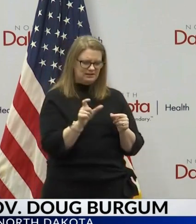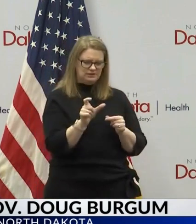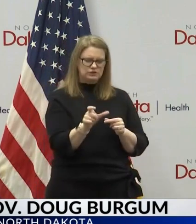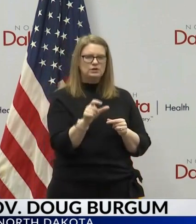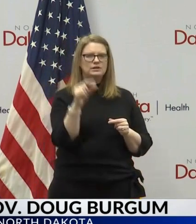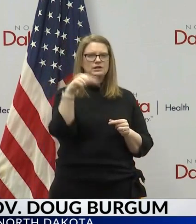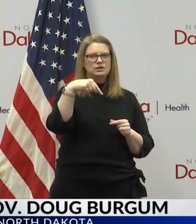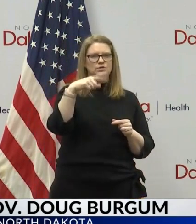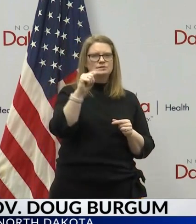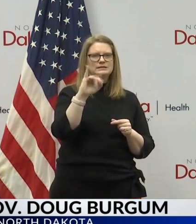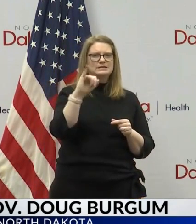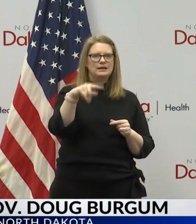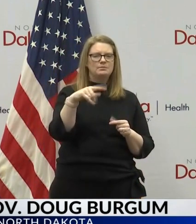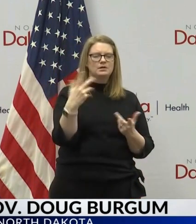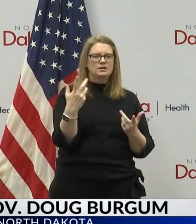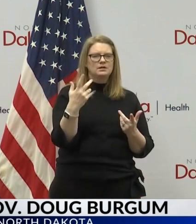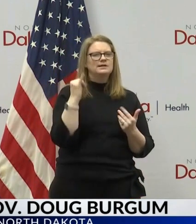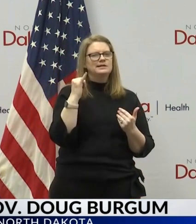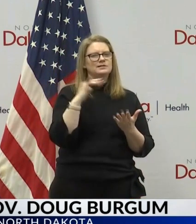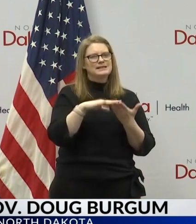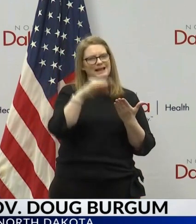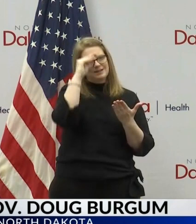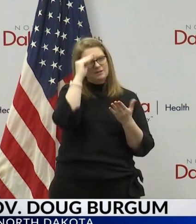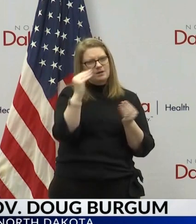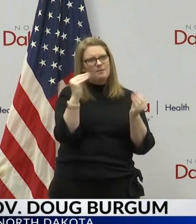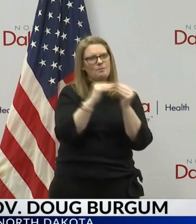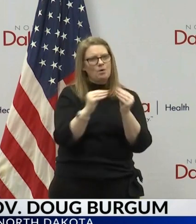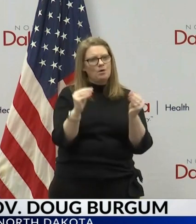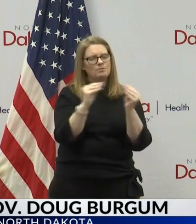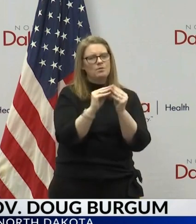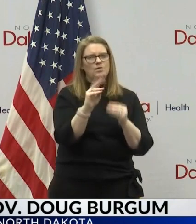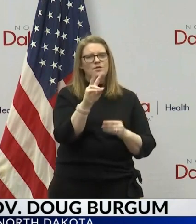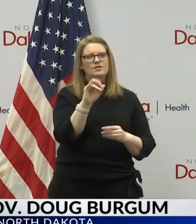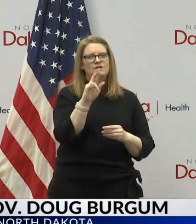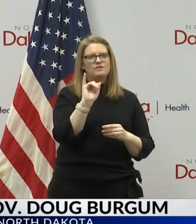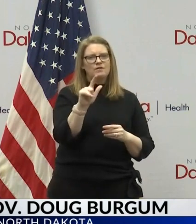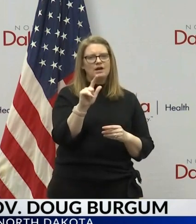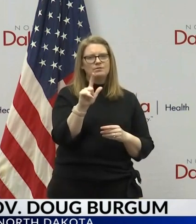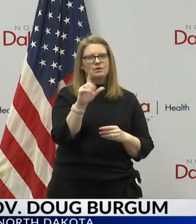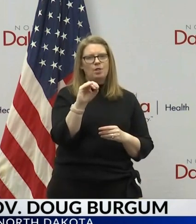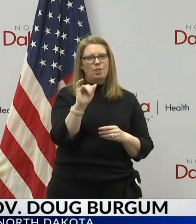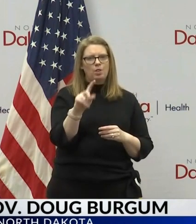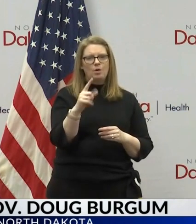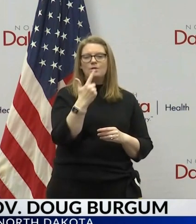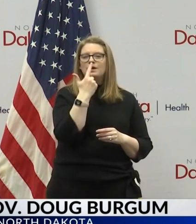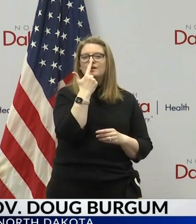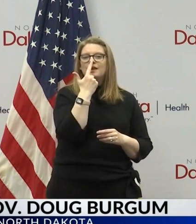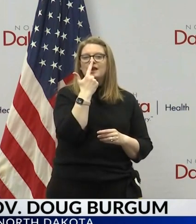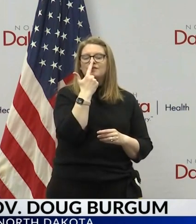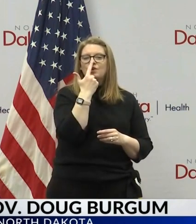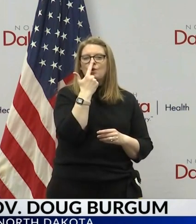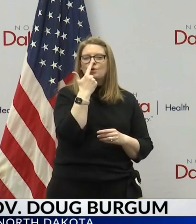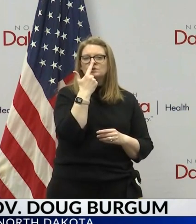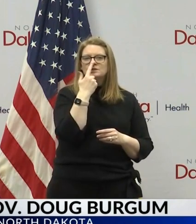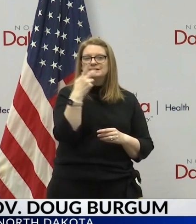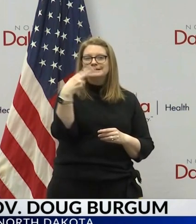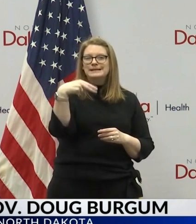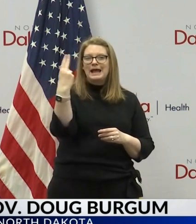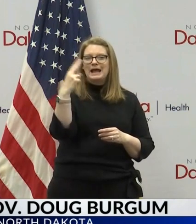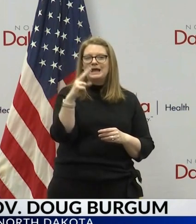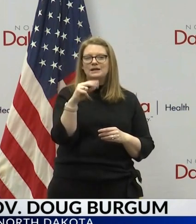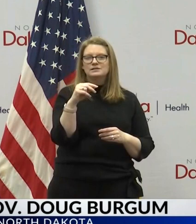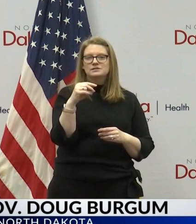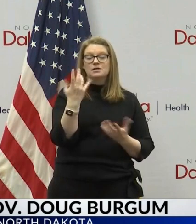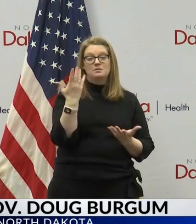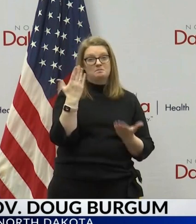work? Well, it turns out, as they learn more about this, the viral load at the end of a person's nose is very high, and so it may be a simple